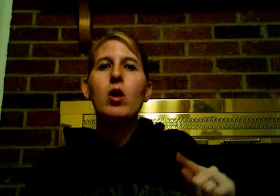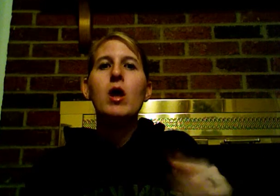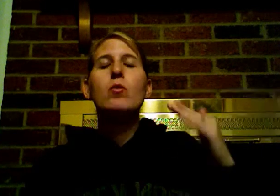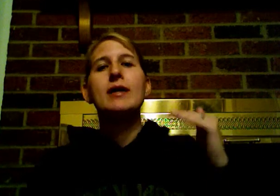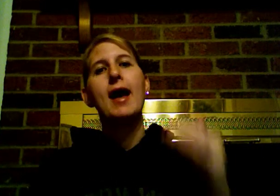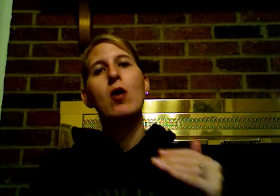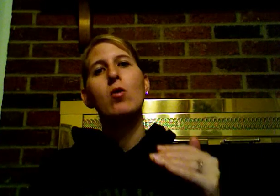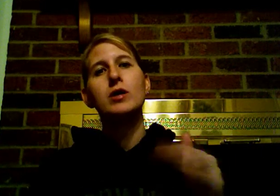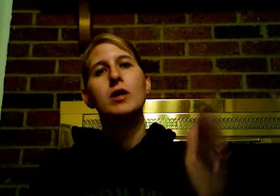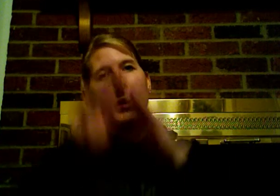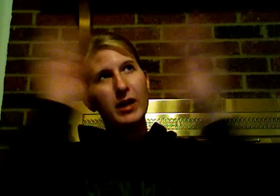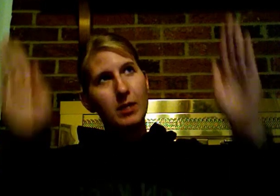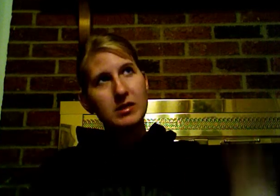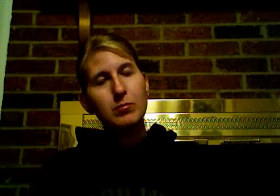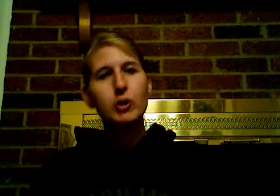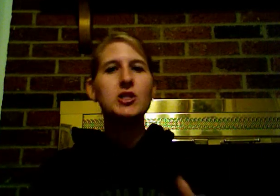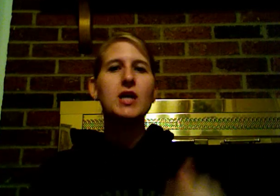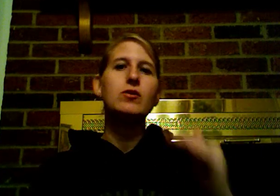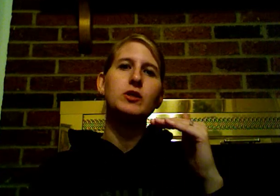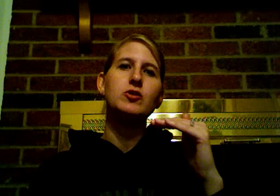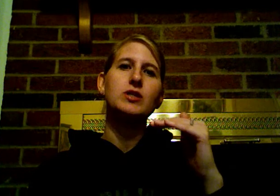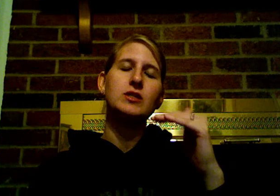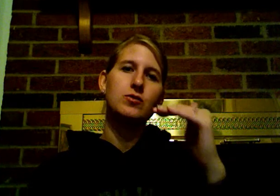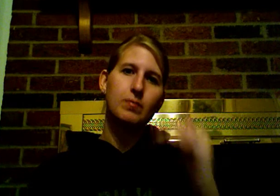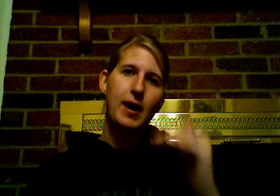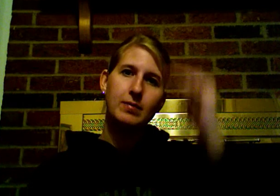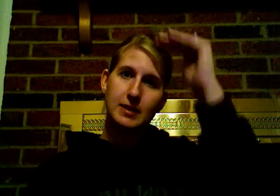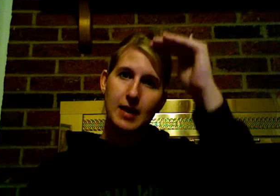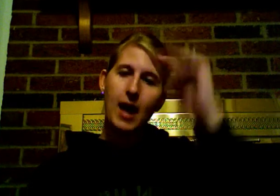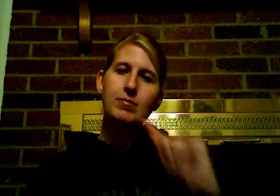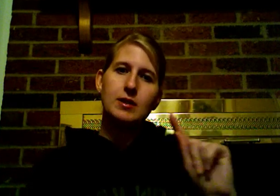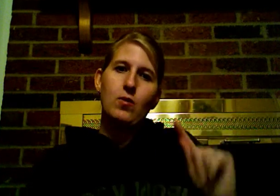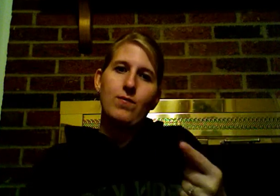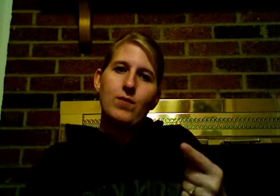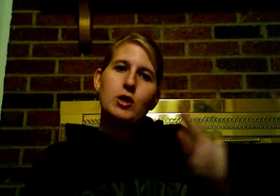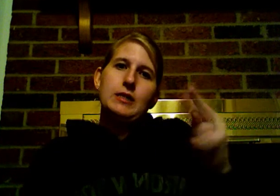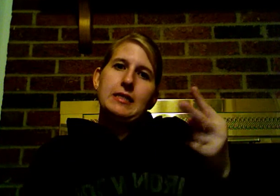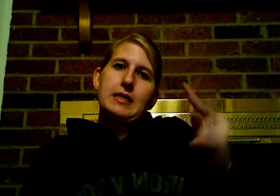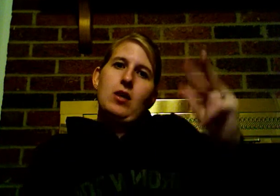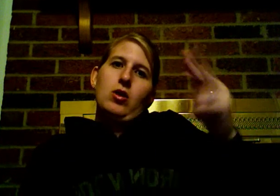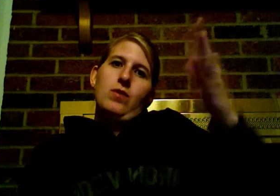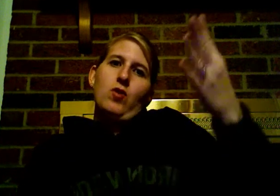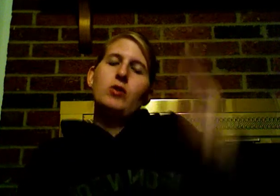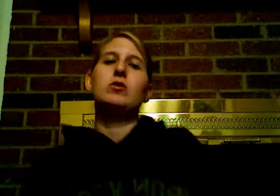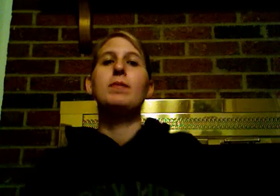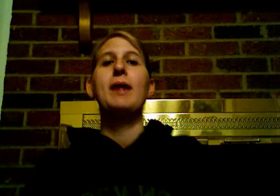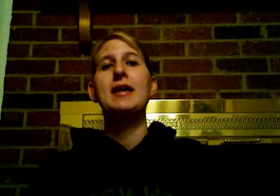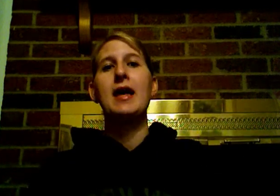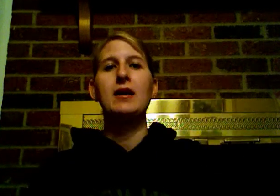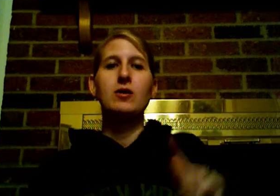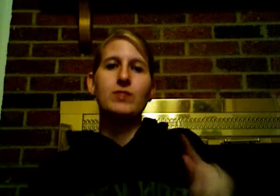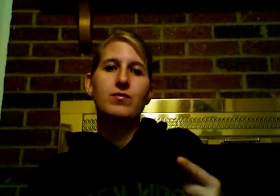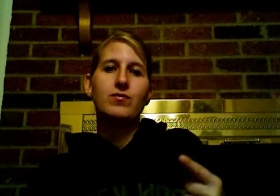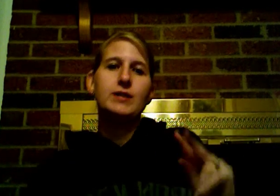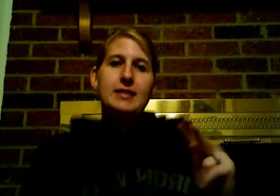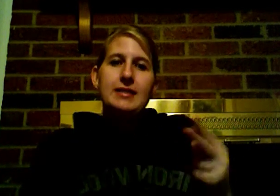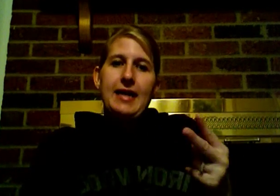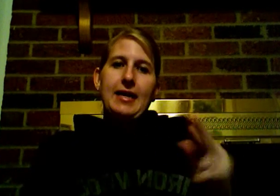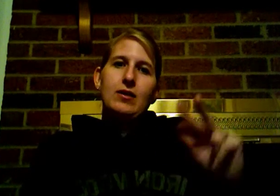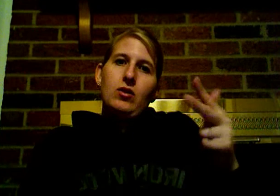we count, when it comes to bookshelves, we usually do from bottom to top. So depending on, if it's the first, the second, the